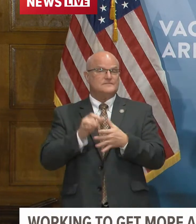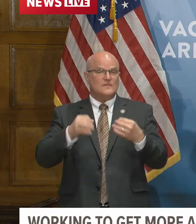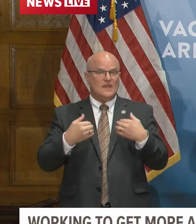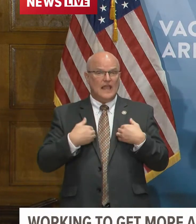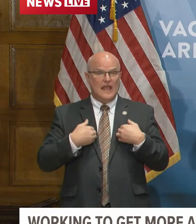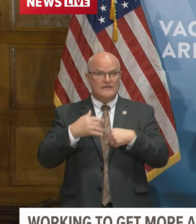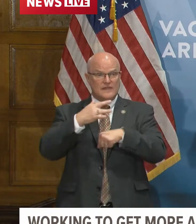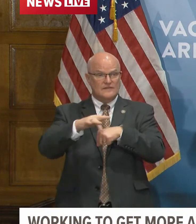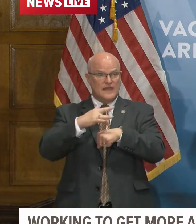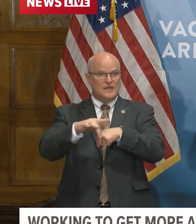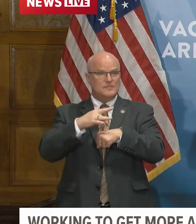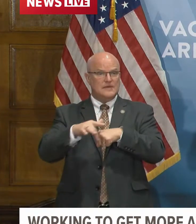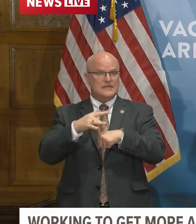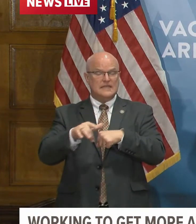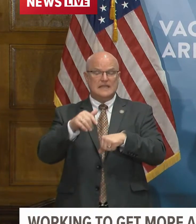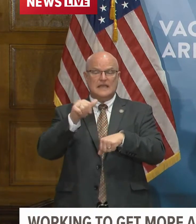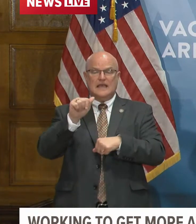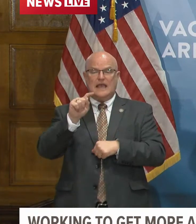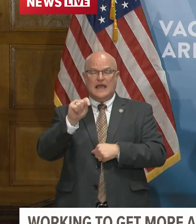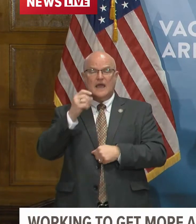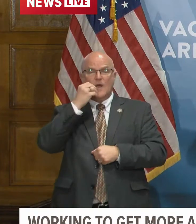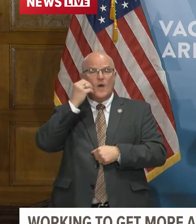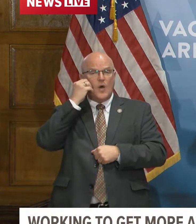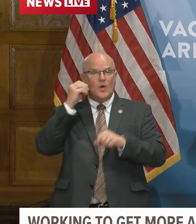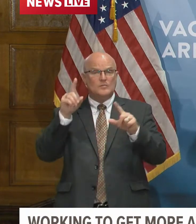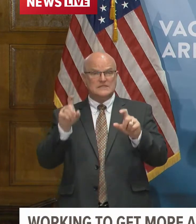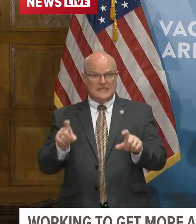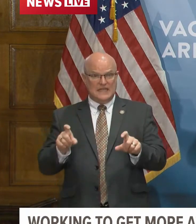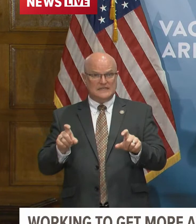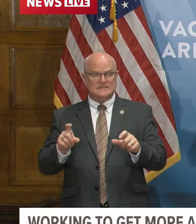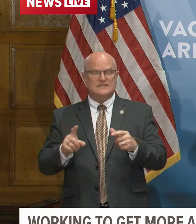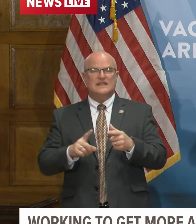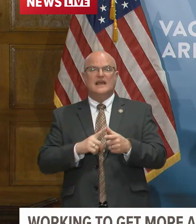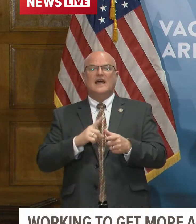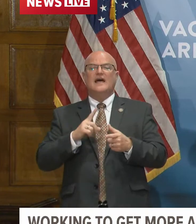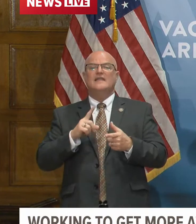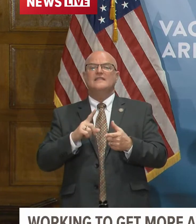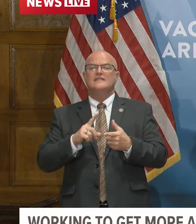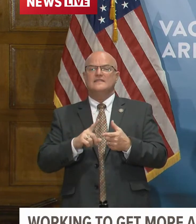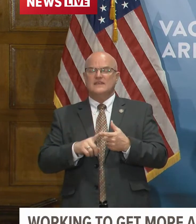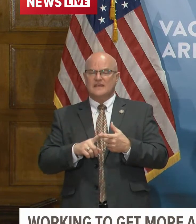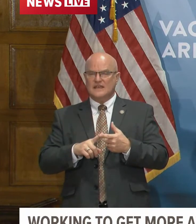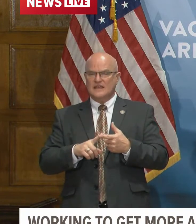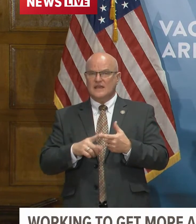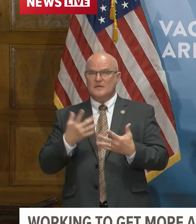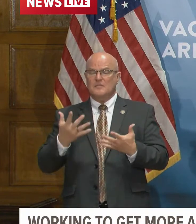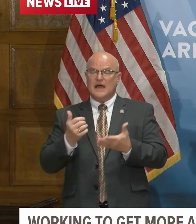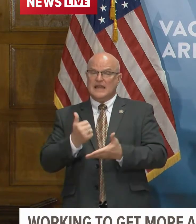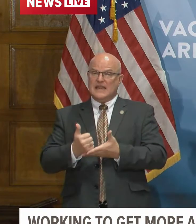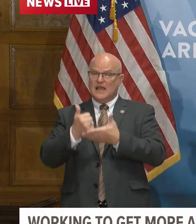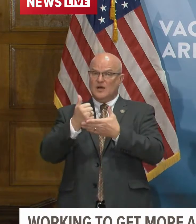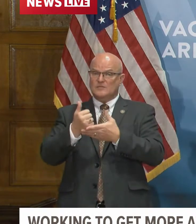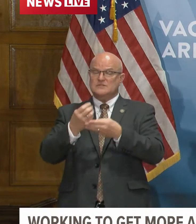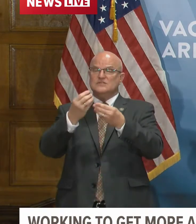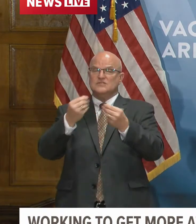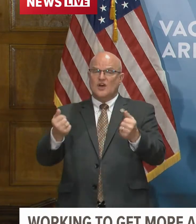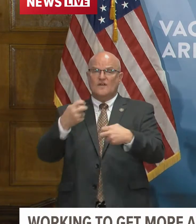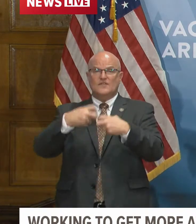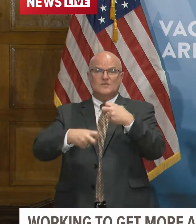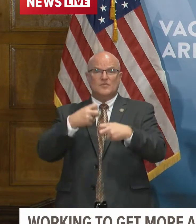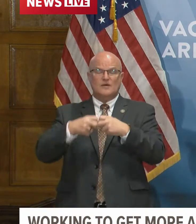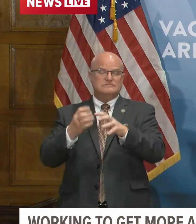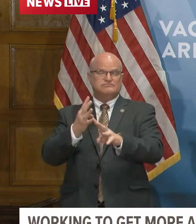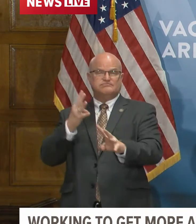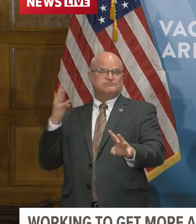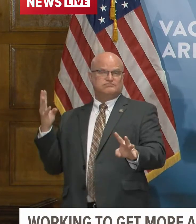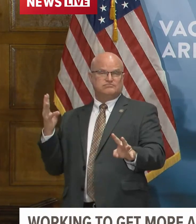you have the availability of at-home tests, then that might solve the problem. It might